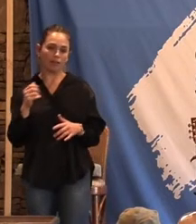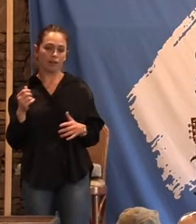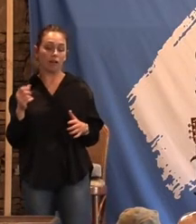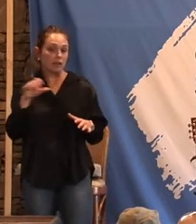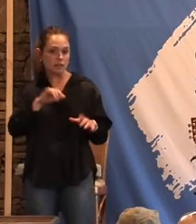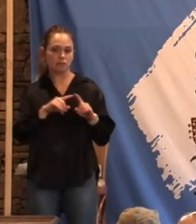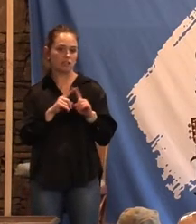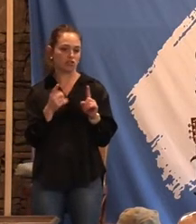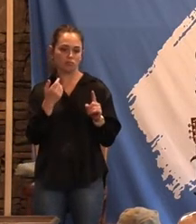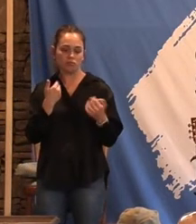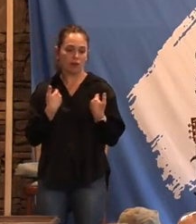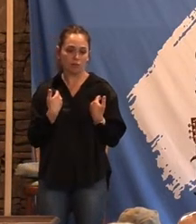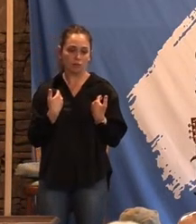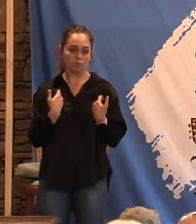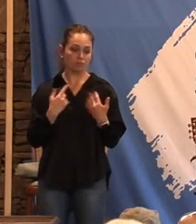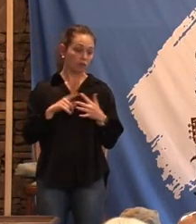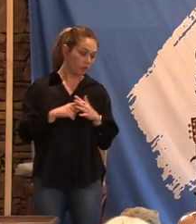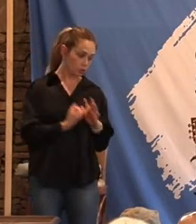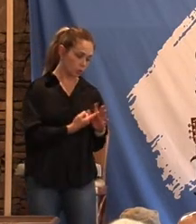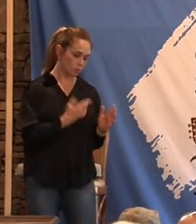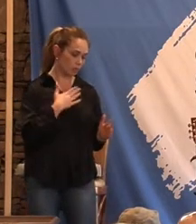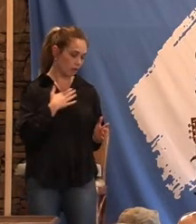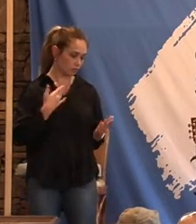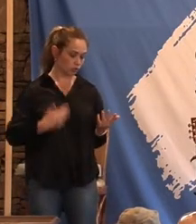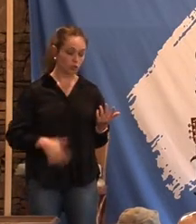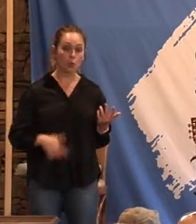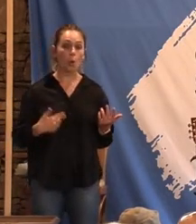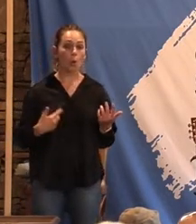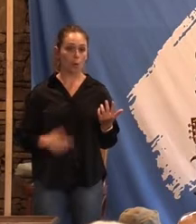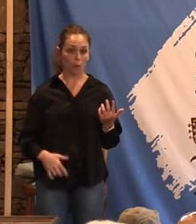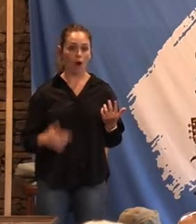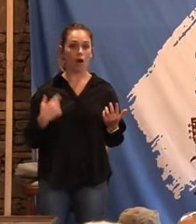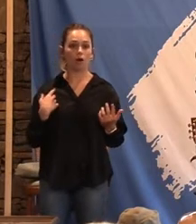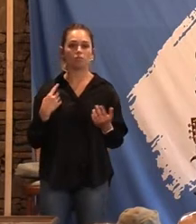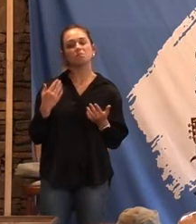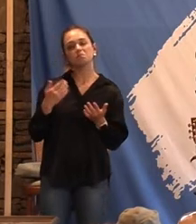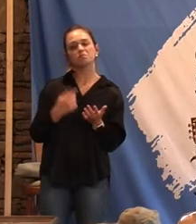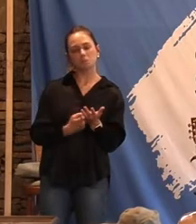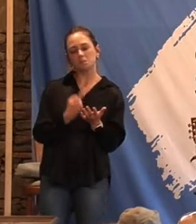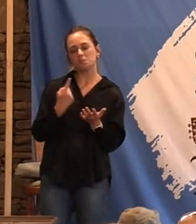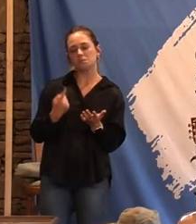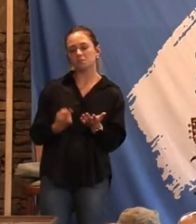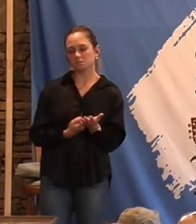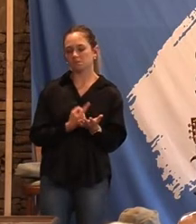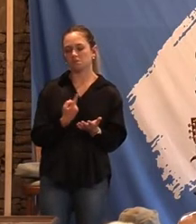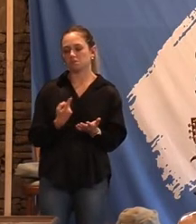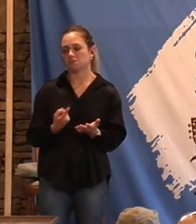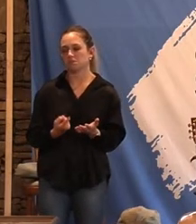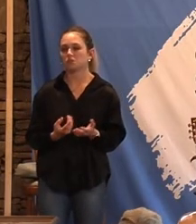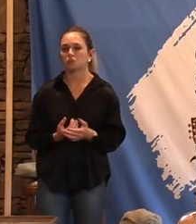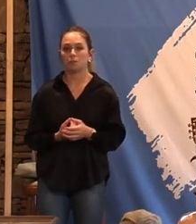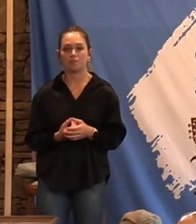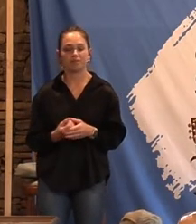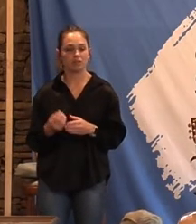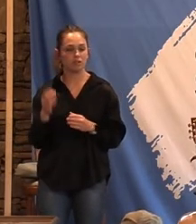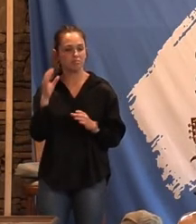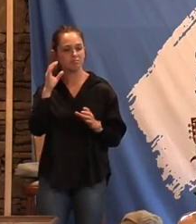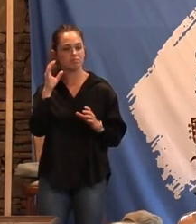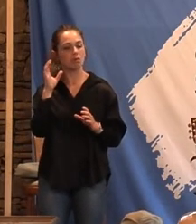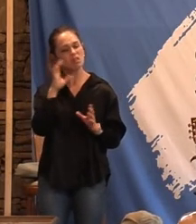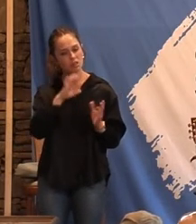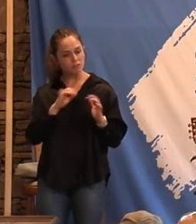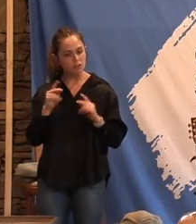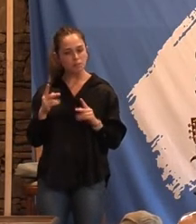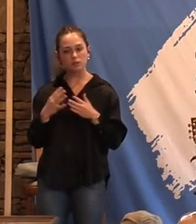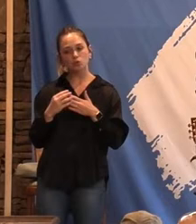one. So I began to use my guitar in services on occasion. So when they were looking for someone to lead